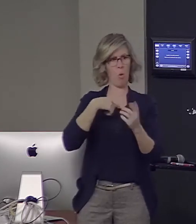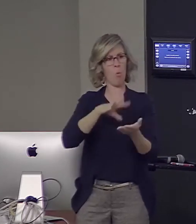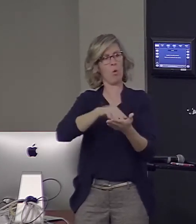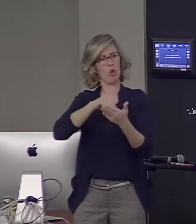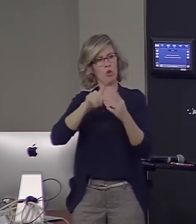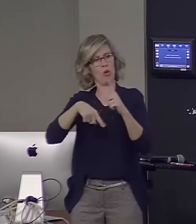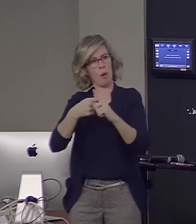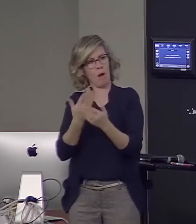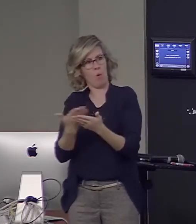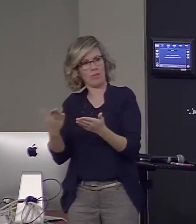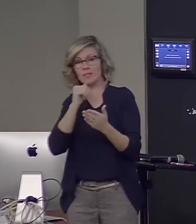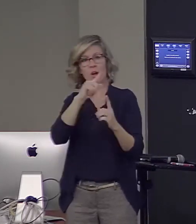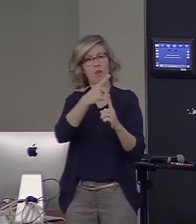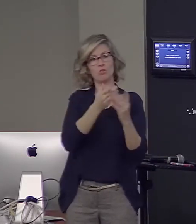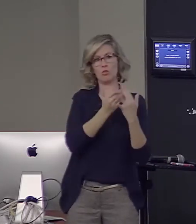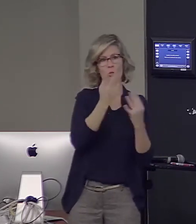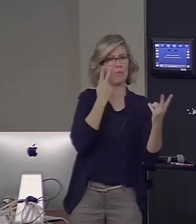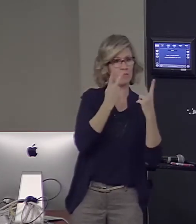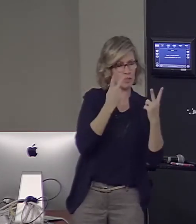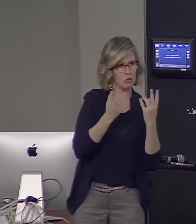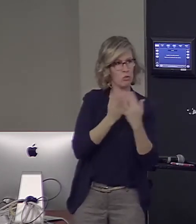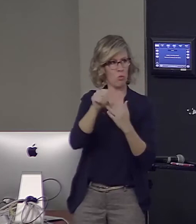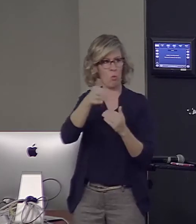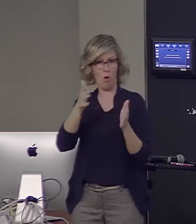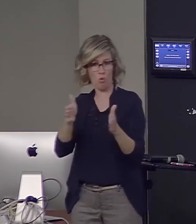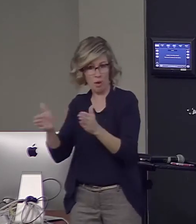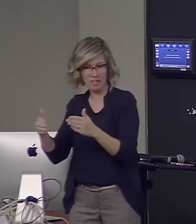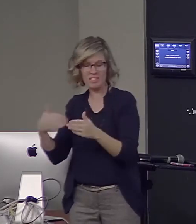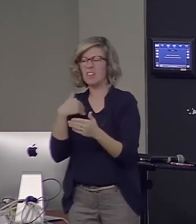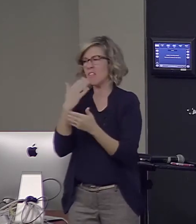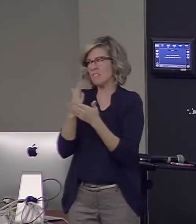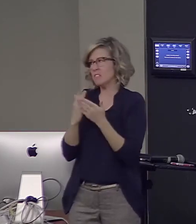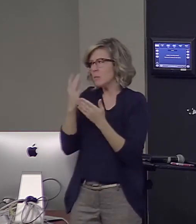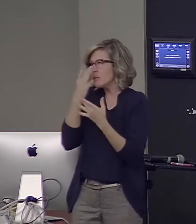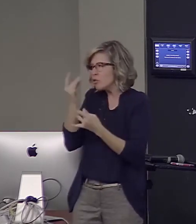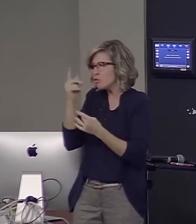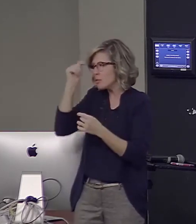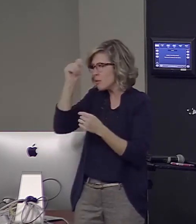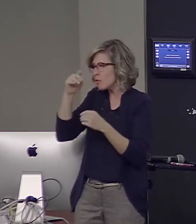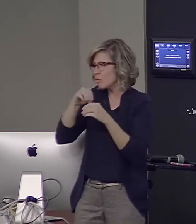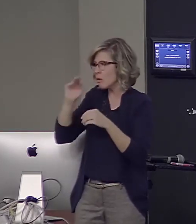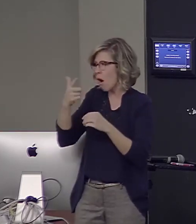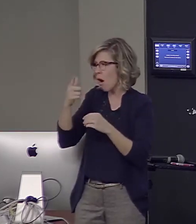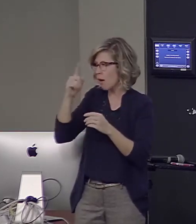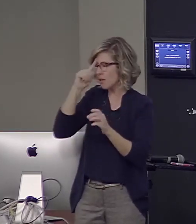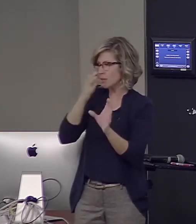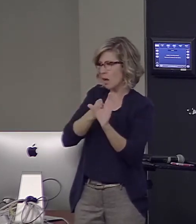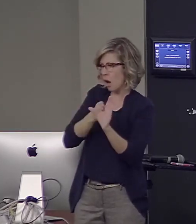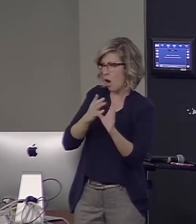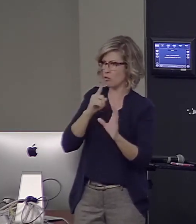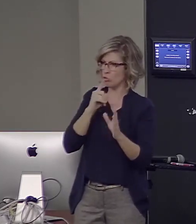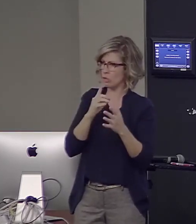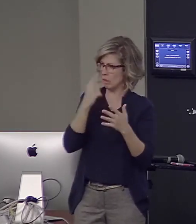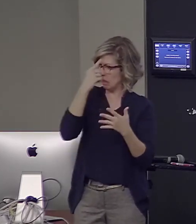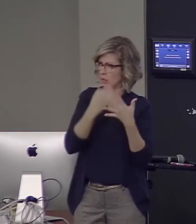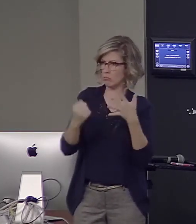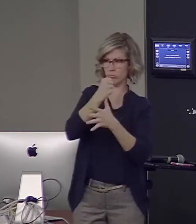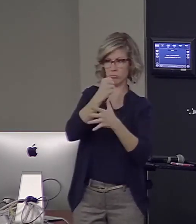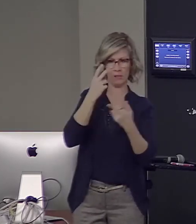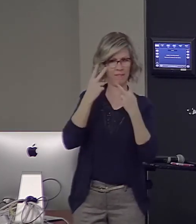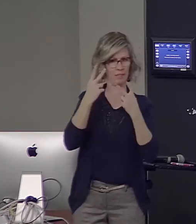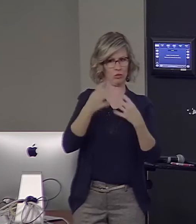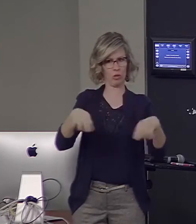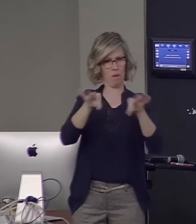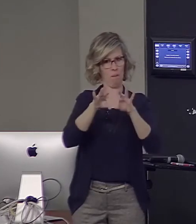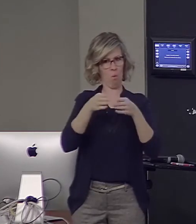vision but through other means. There are some interesting theories in cognitive psychology that put vision as a really important source of information, and the